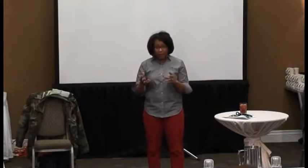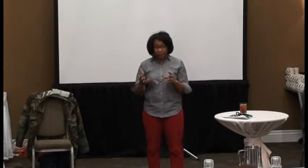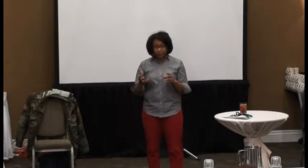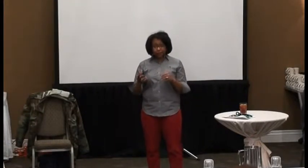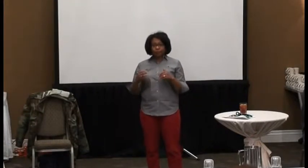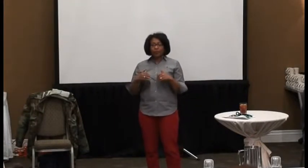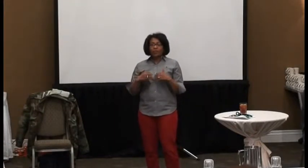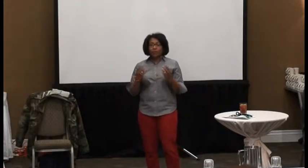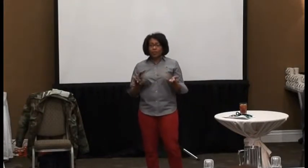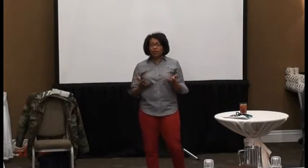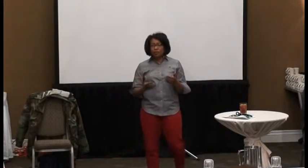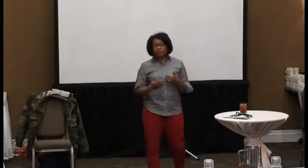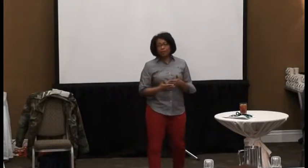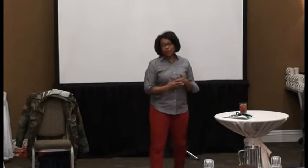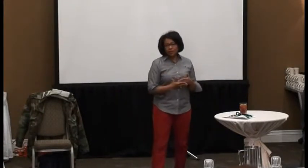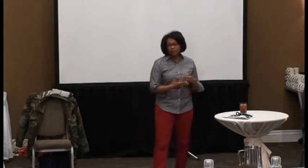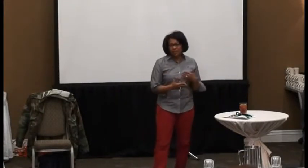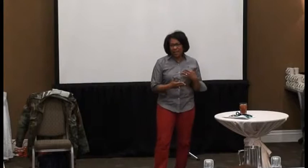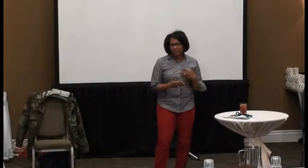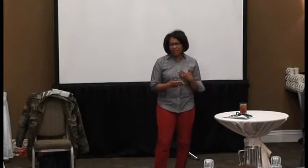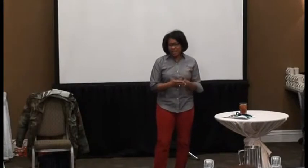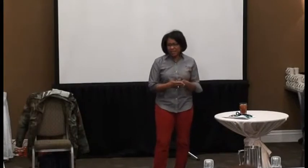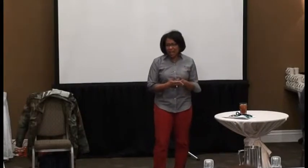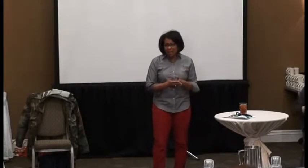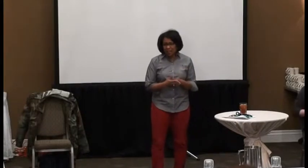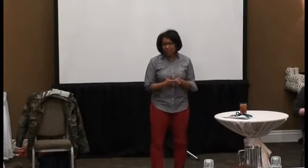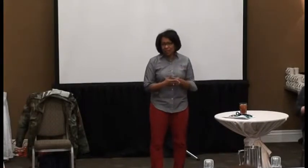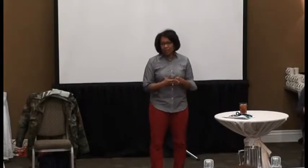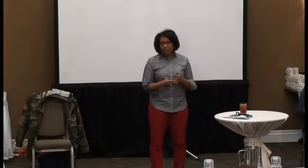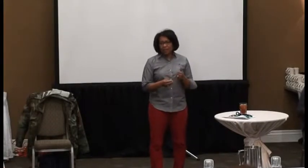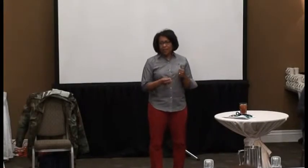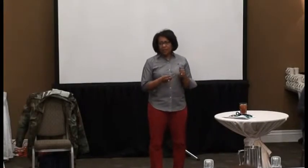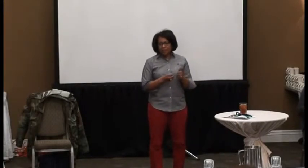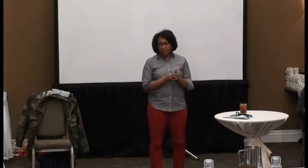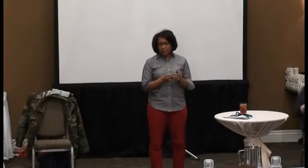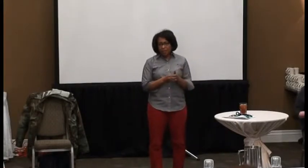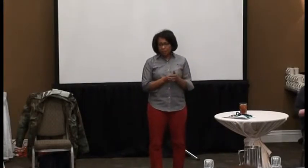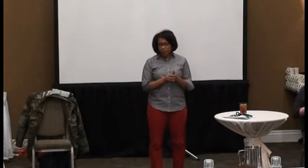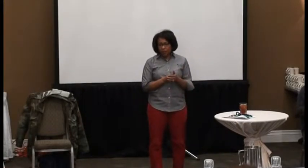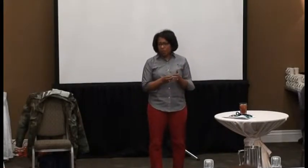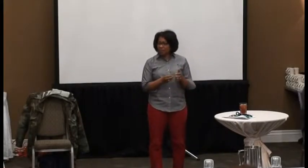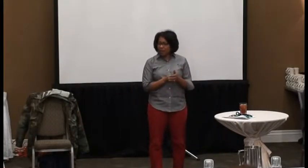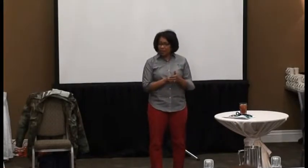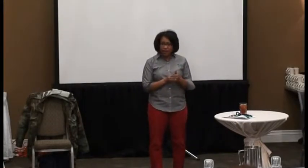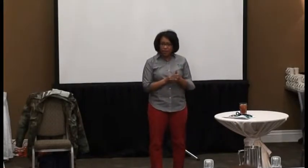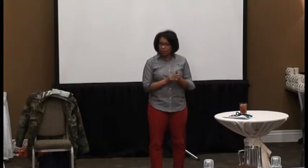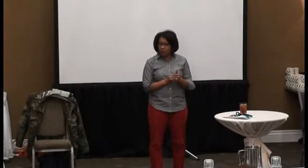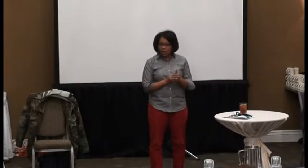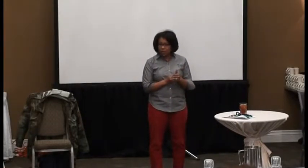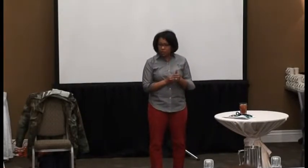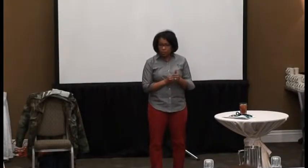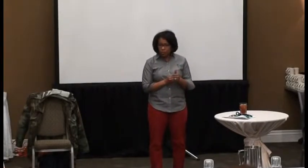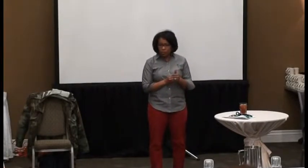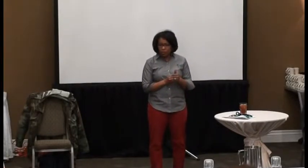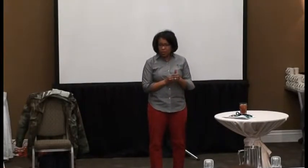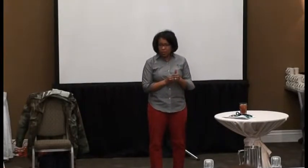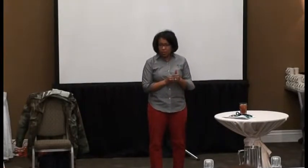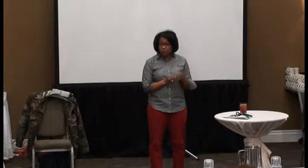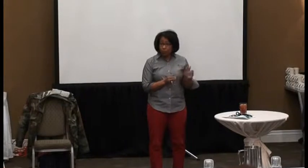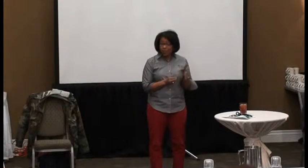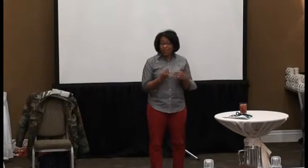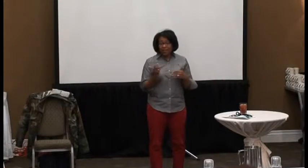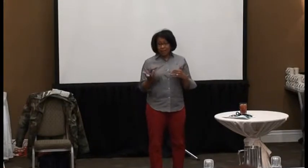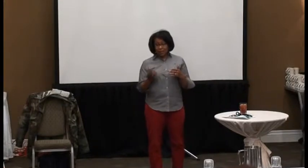came about. So there are some kids who do have some anxiety that it seems to help with, but it's not an agent that I would use to